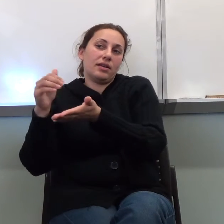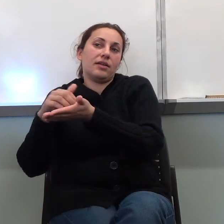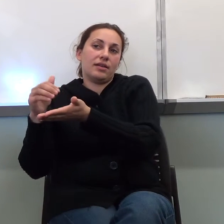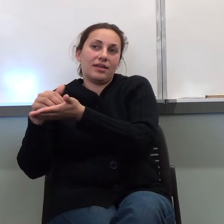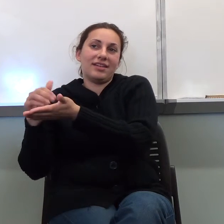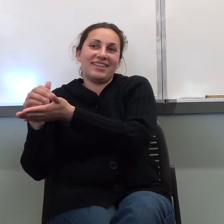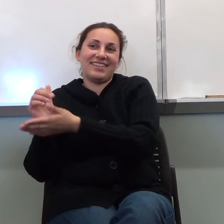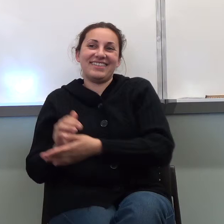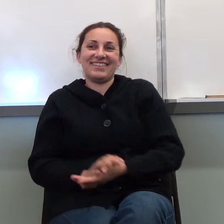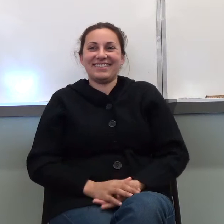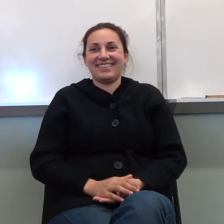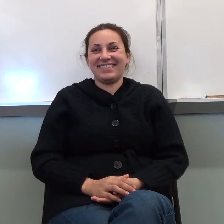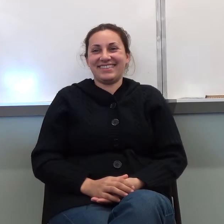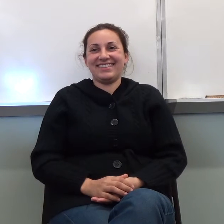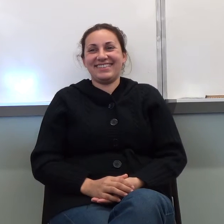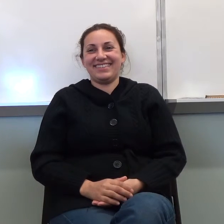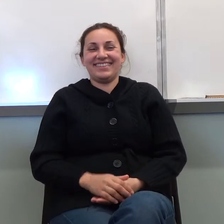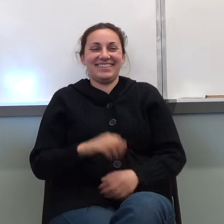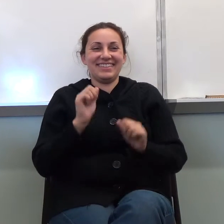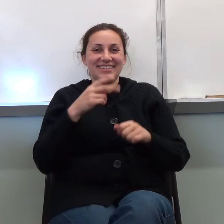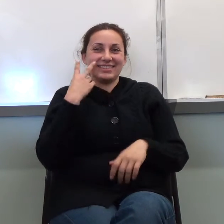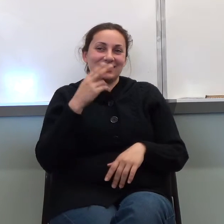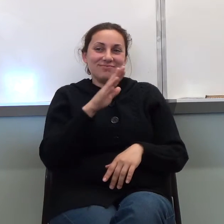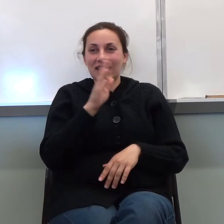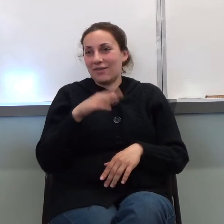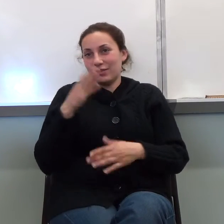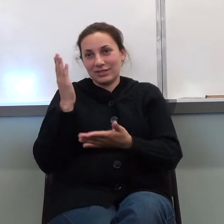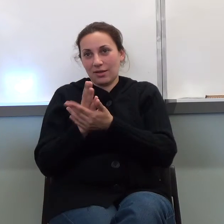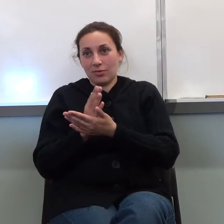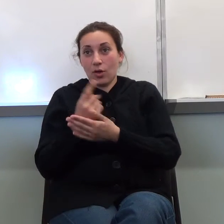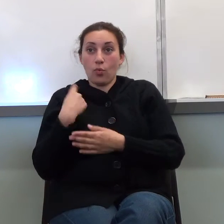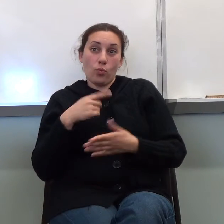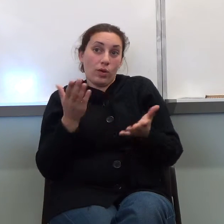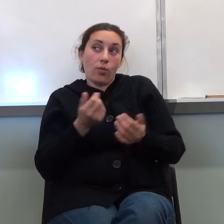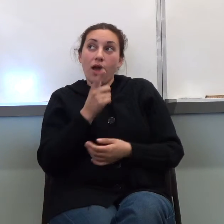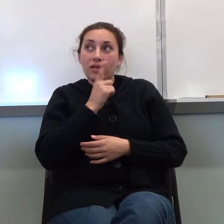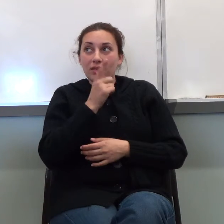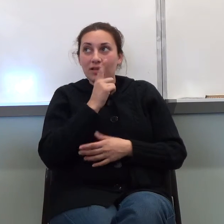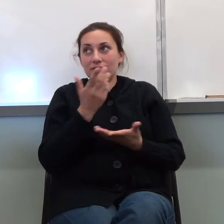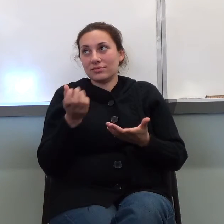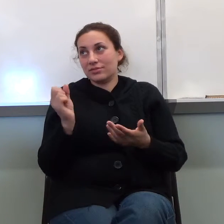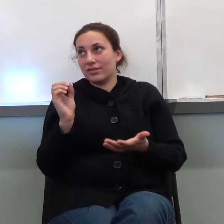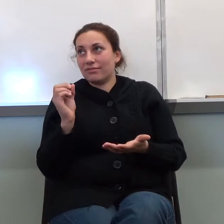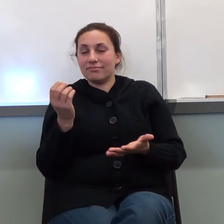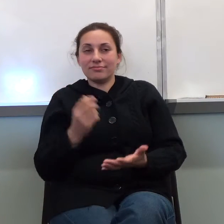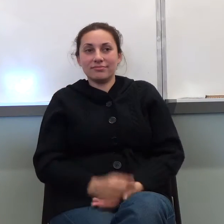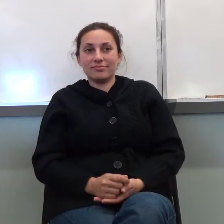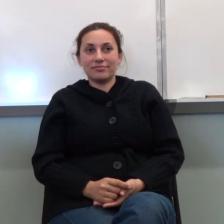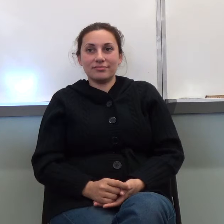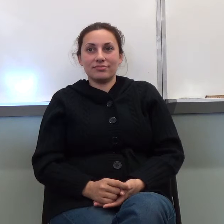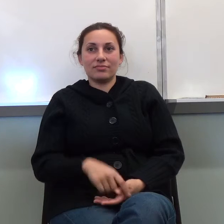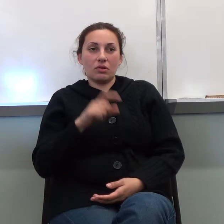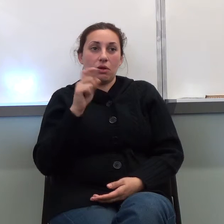And as you can see, this will never end, and we all want to have lunch, so. At some point, we've got to stop this silliness,